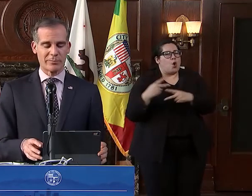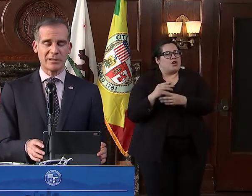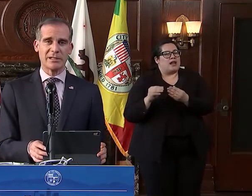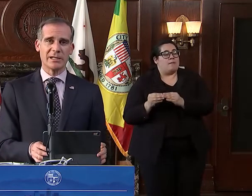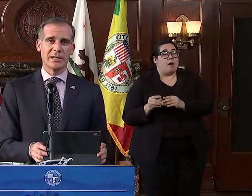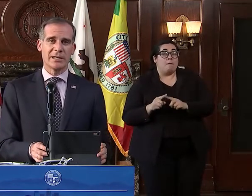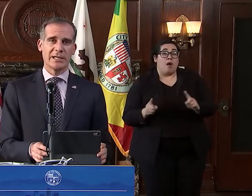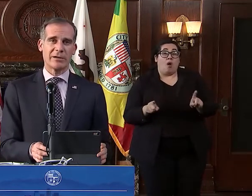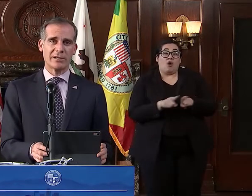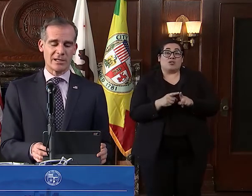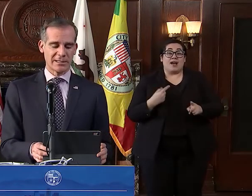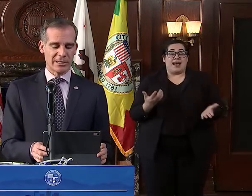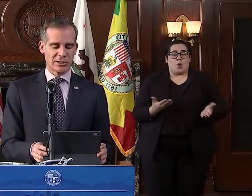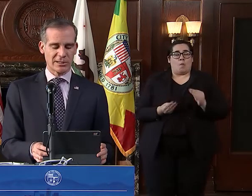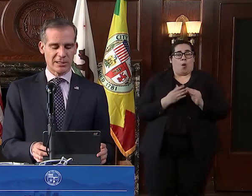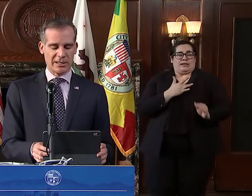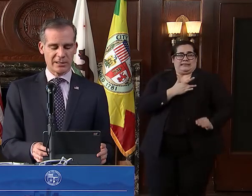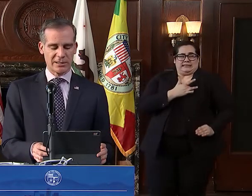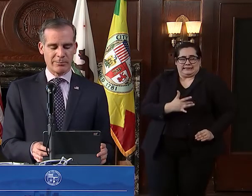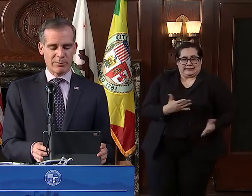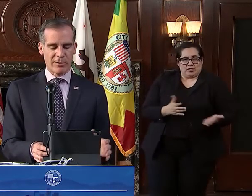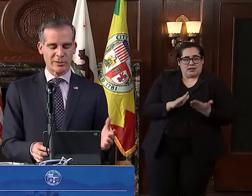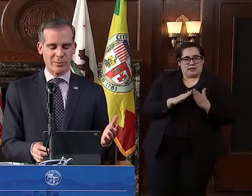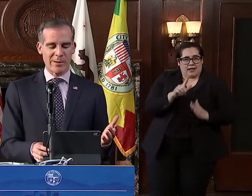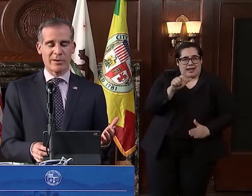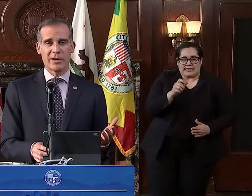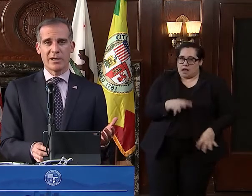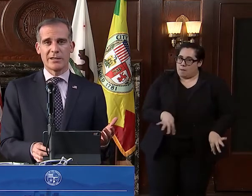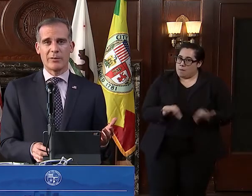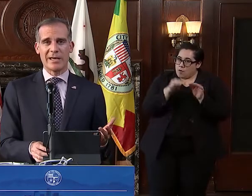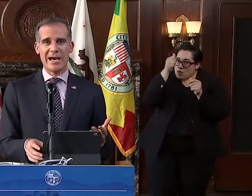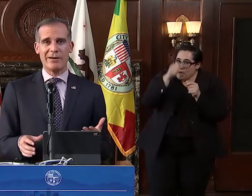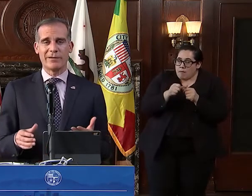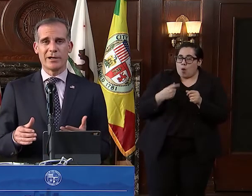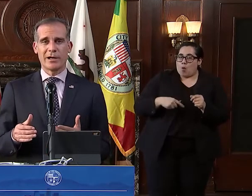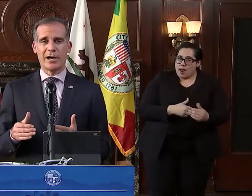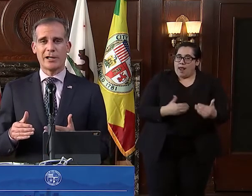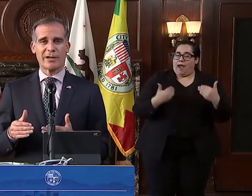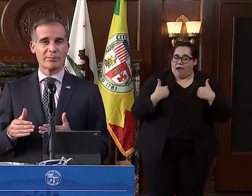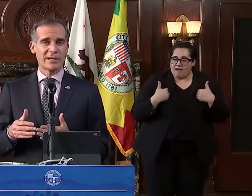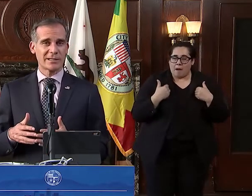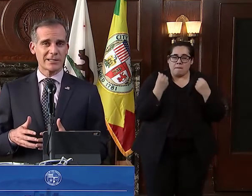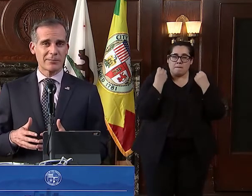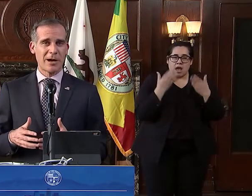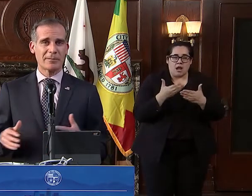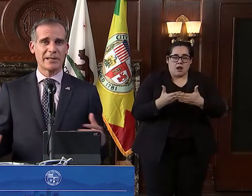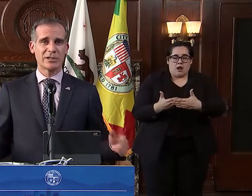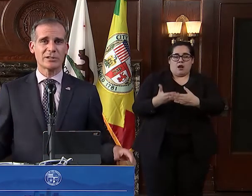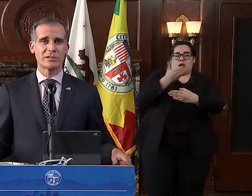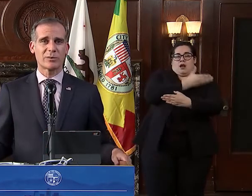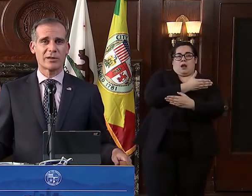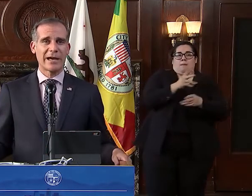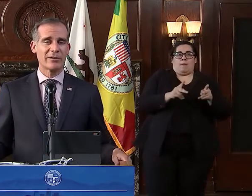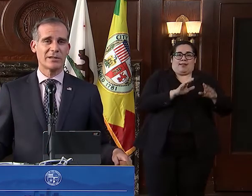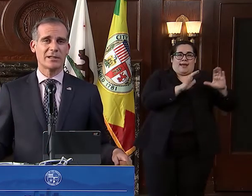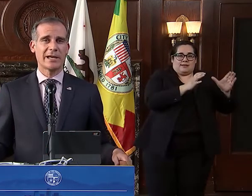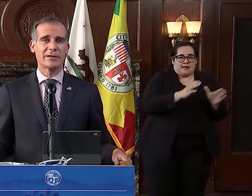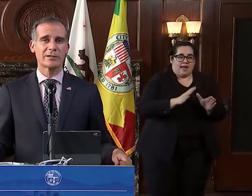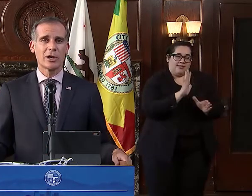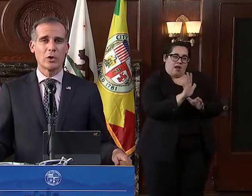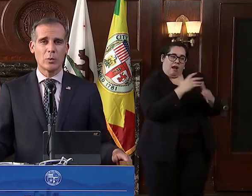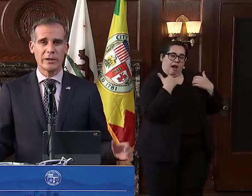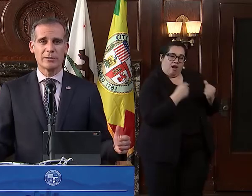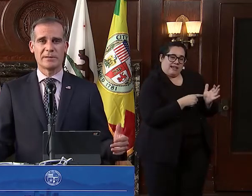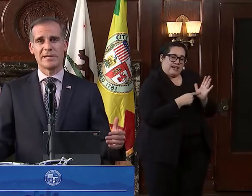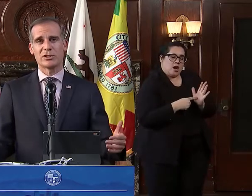have vulnerability here in Los Angeles. It's important to remember that we have a lot of pre-existing populations where the health